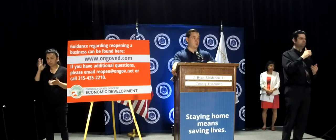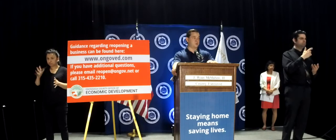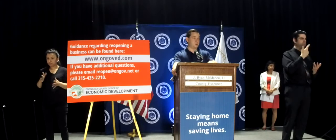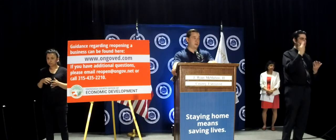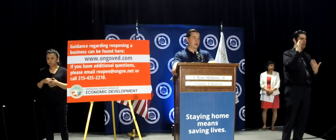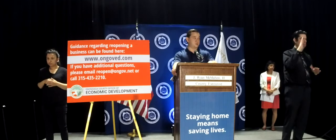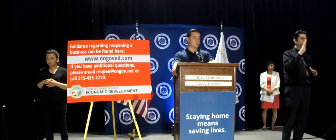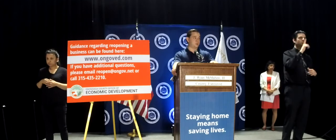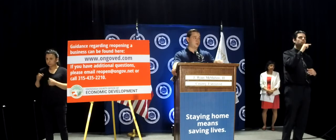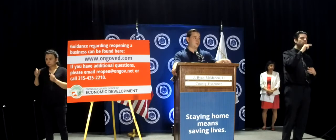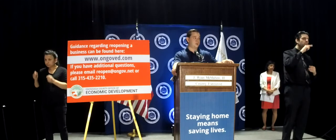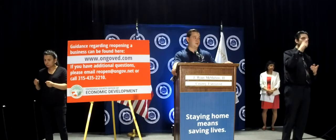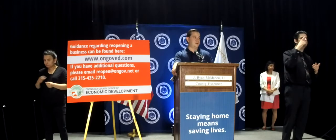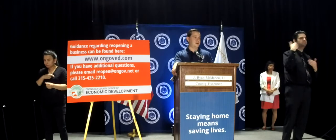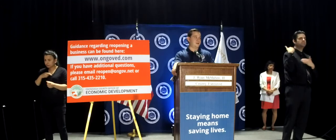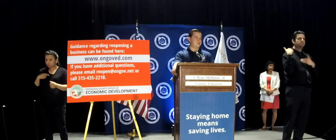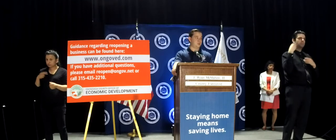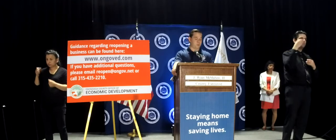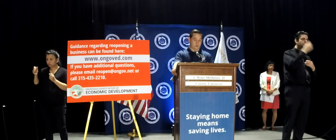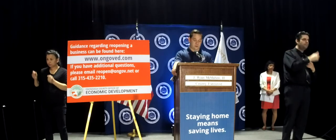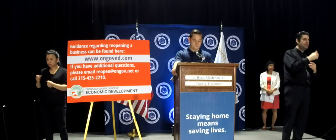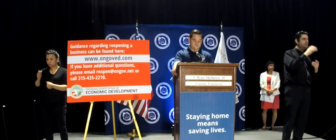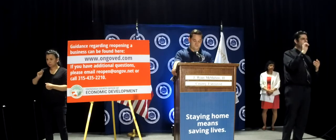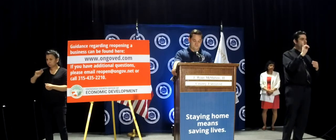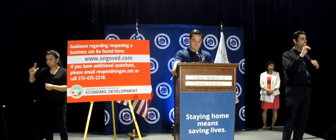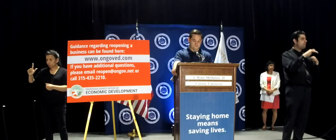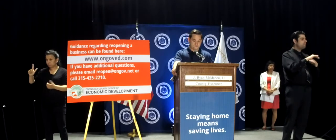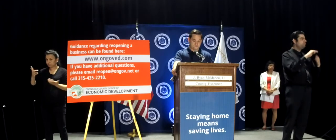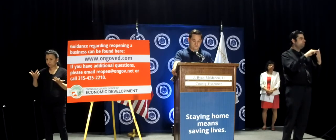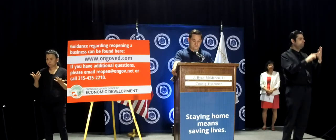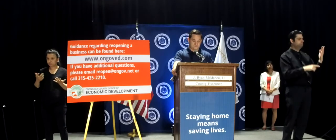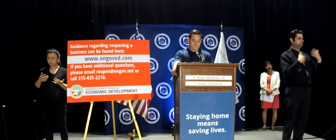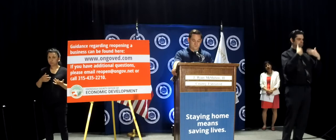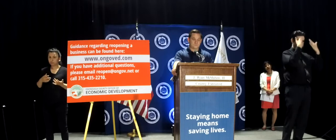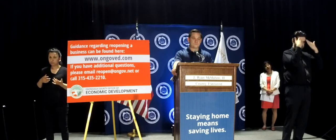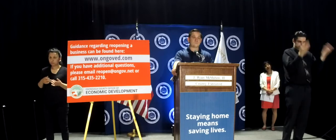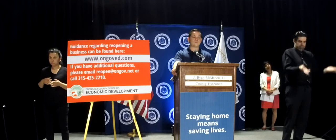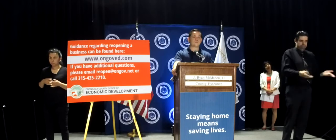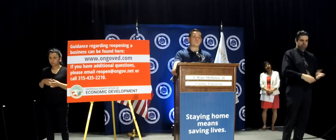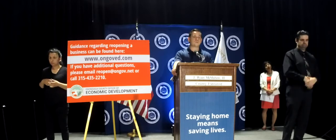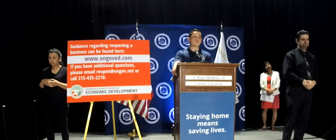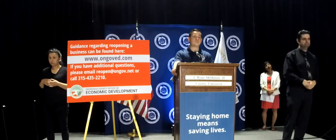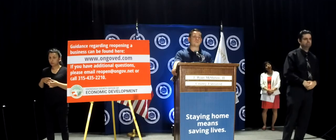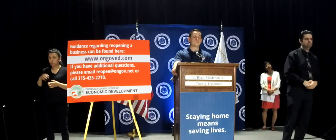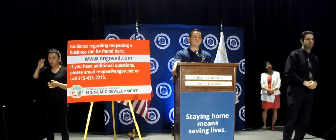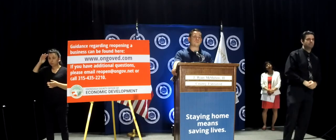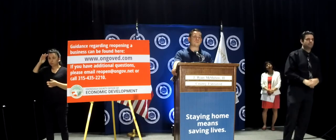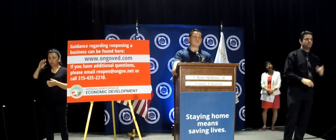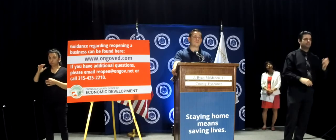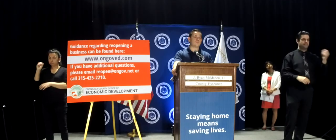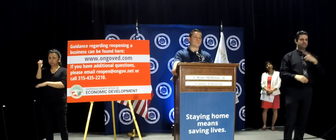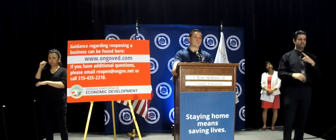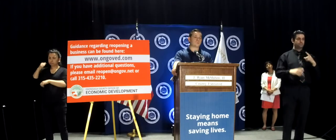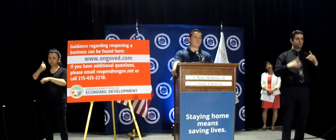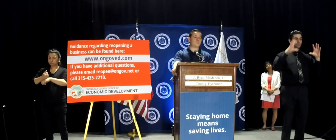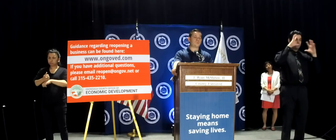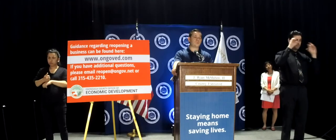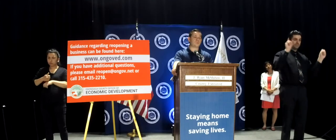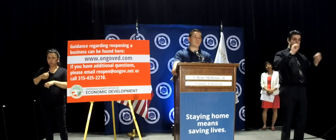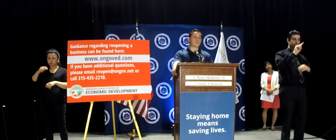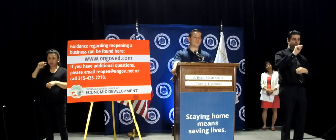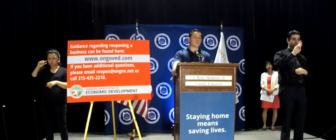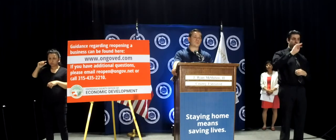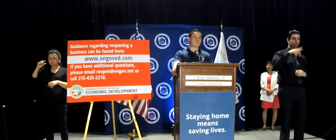for these folks being in the hospital, to your point. If President Trump does override the governor about churches, how would